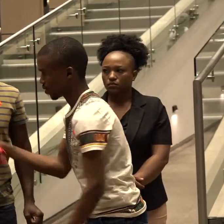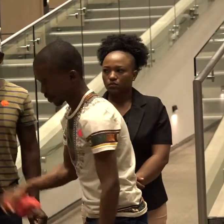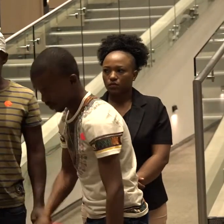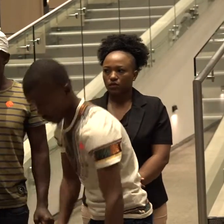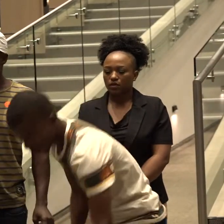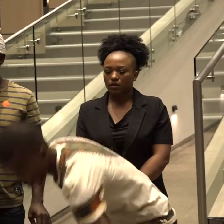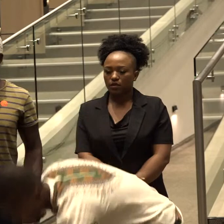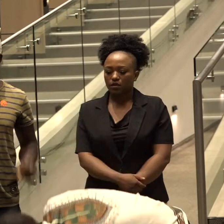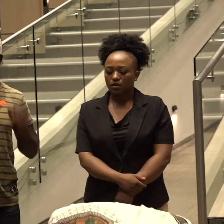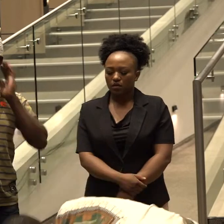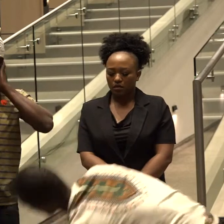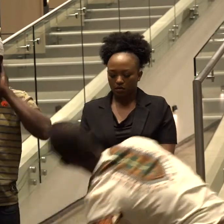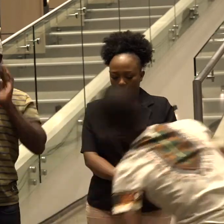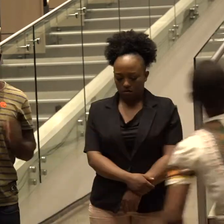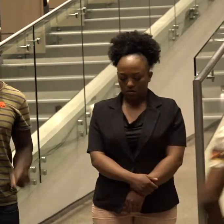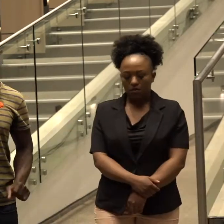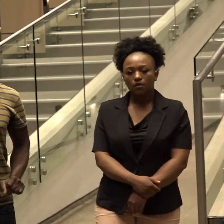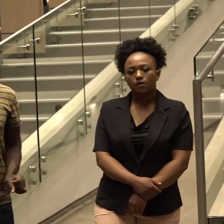foreign